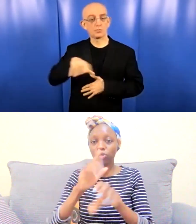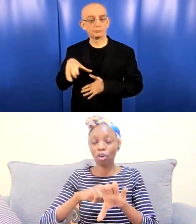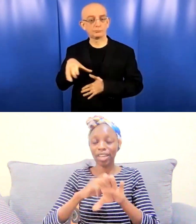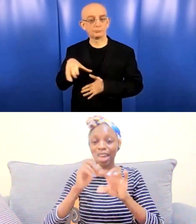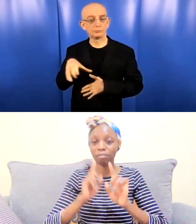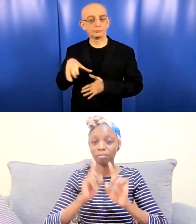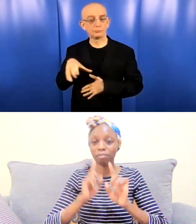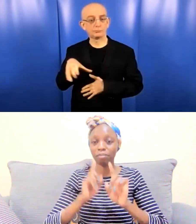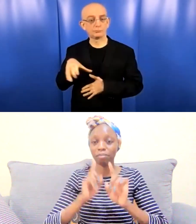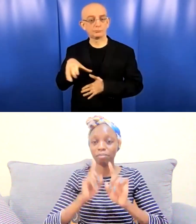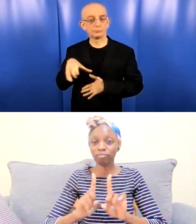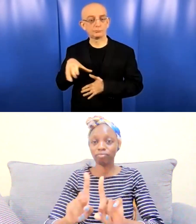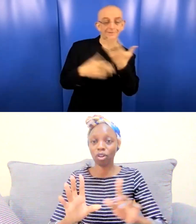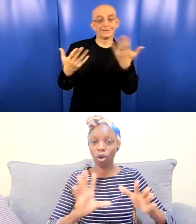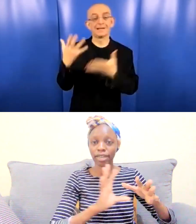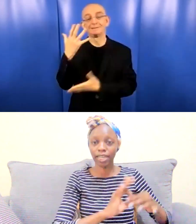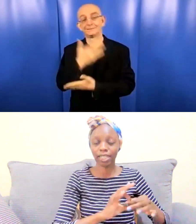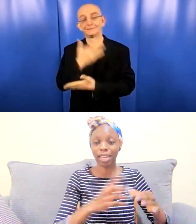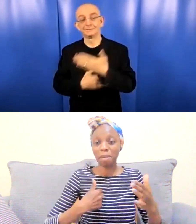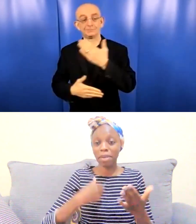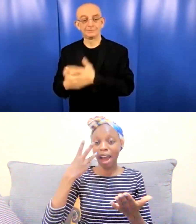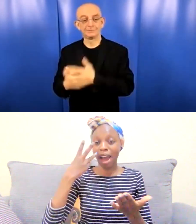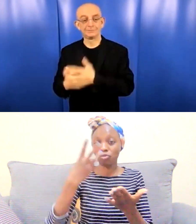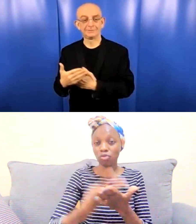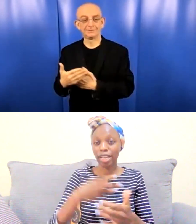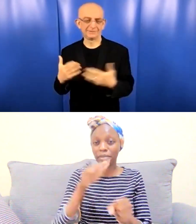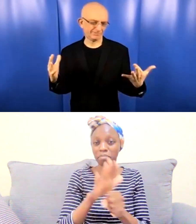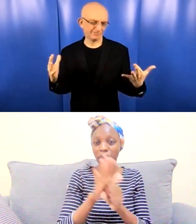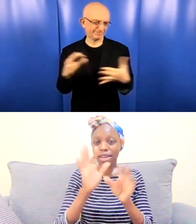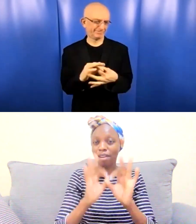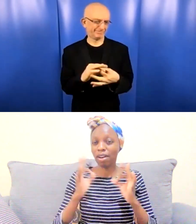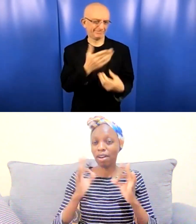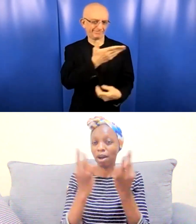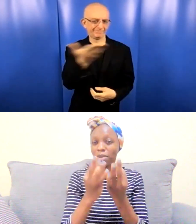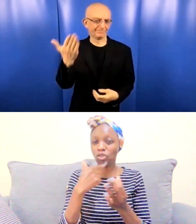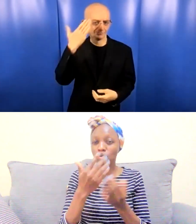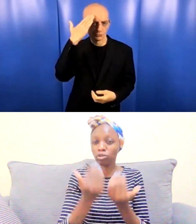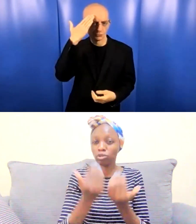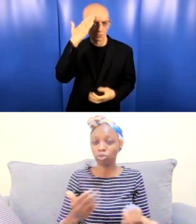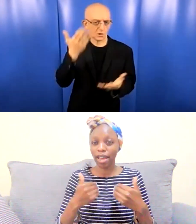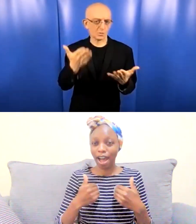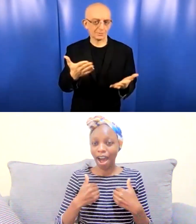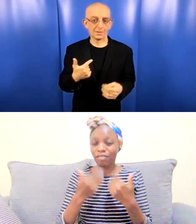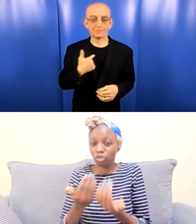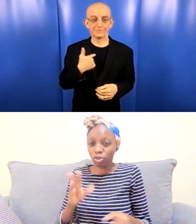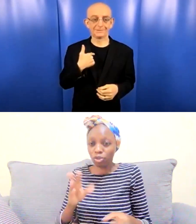have witnessed many families with children with